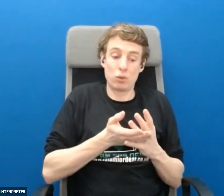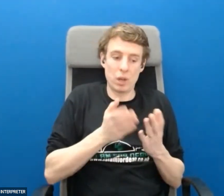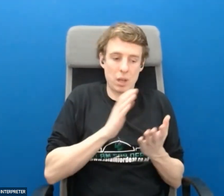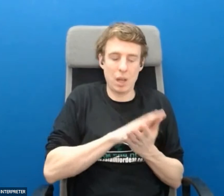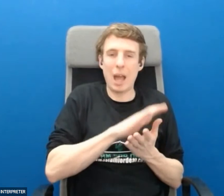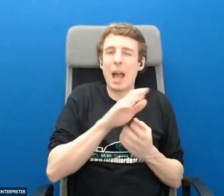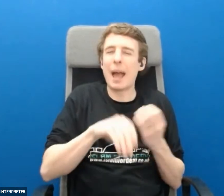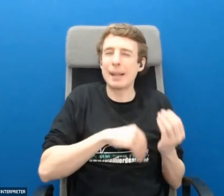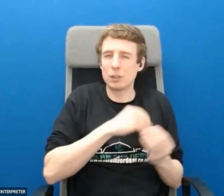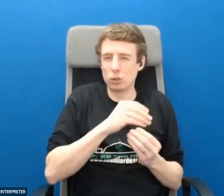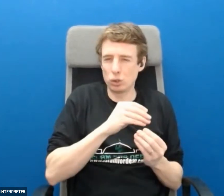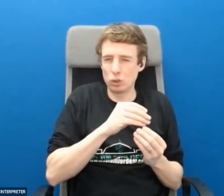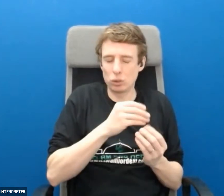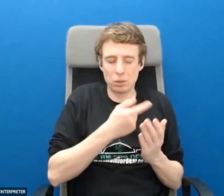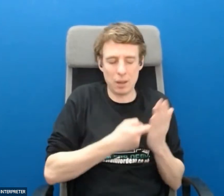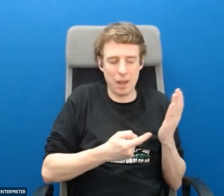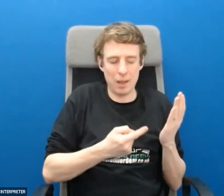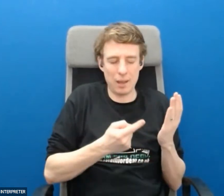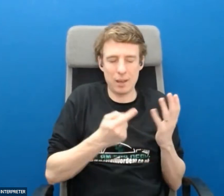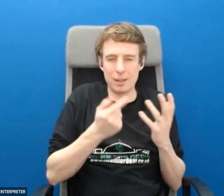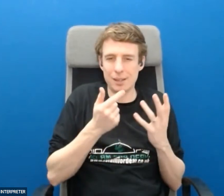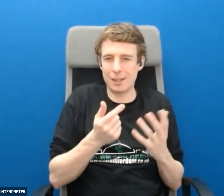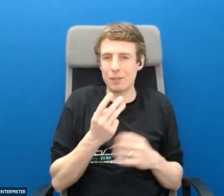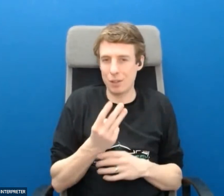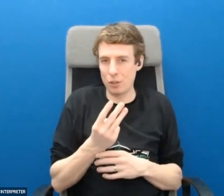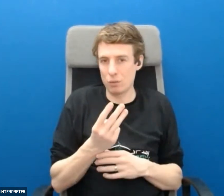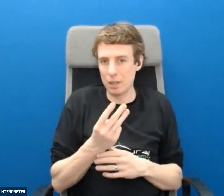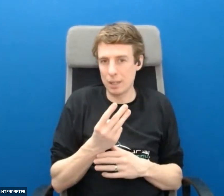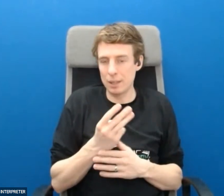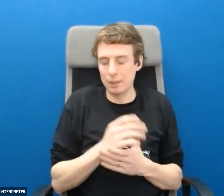73 that I'm just looking for.